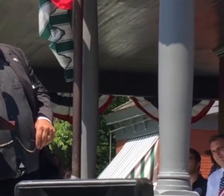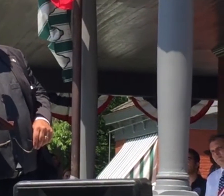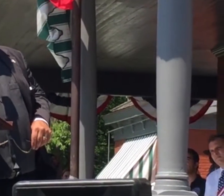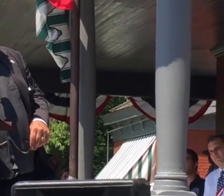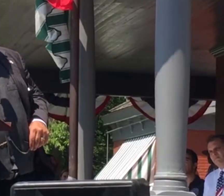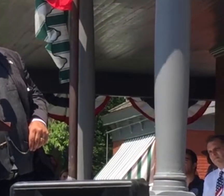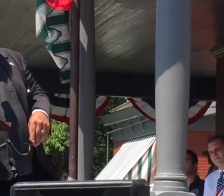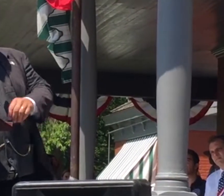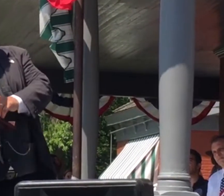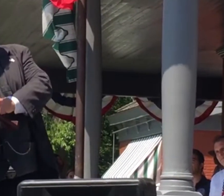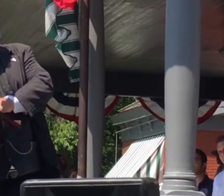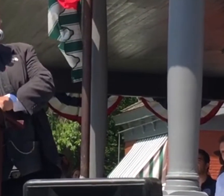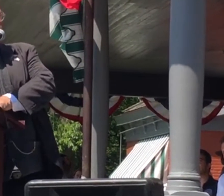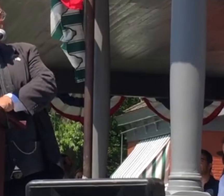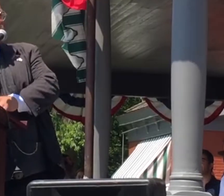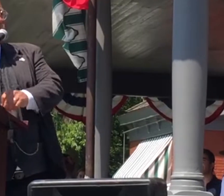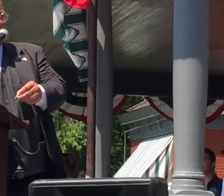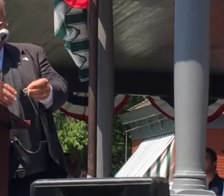for a promotion.